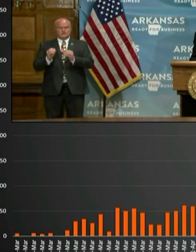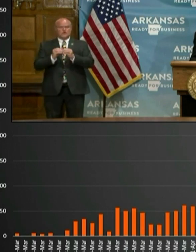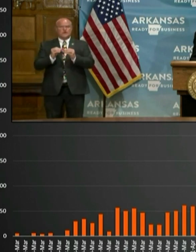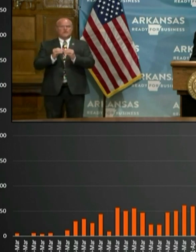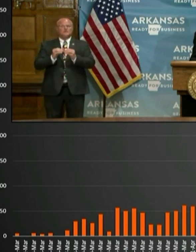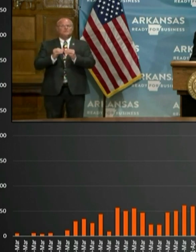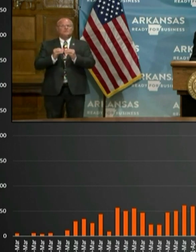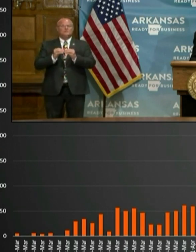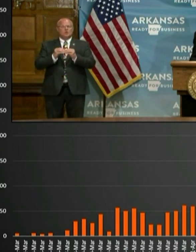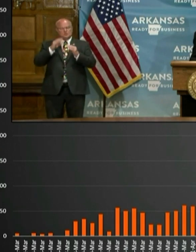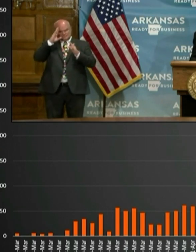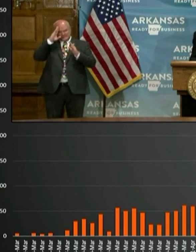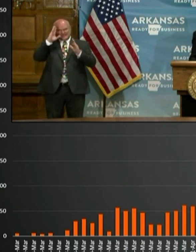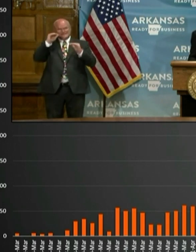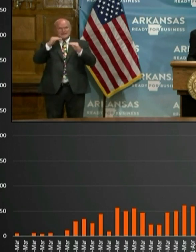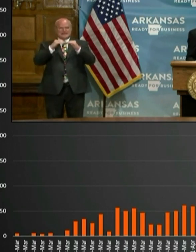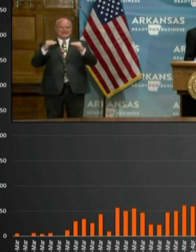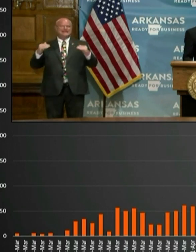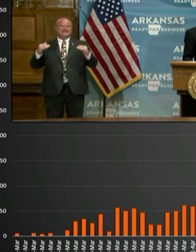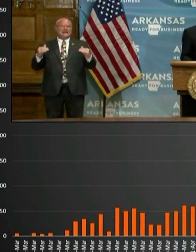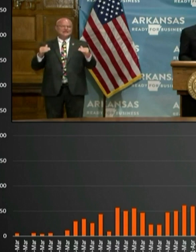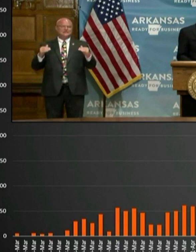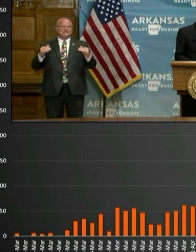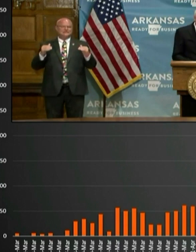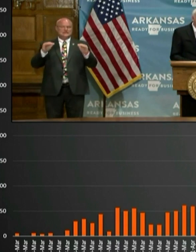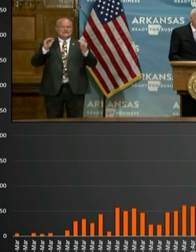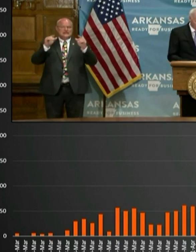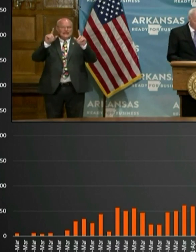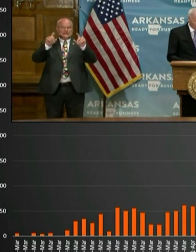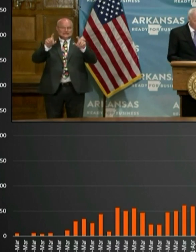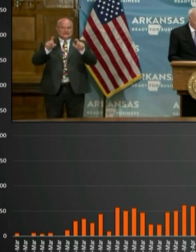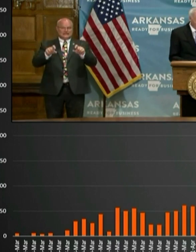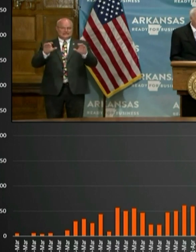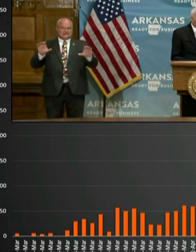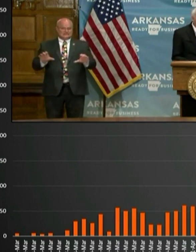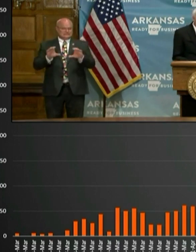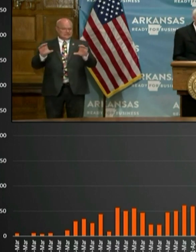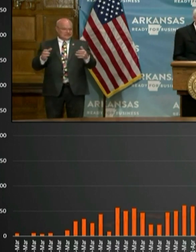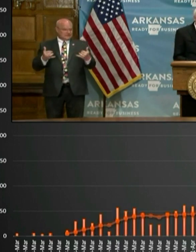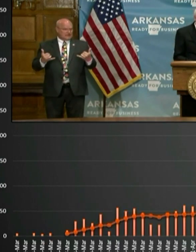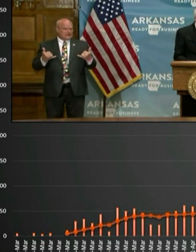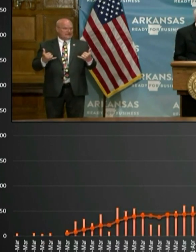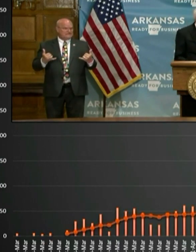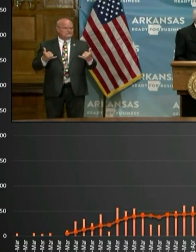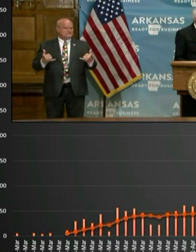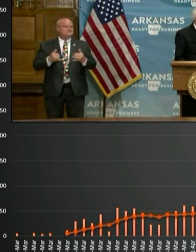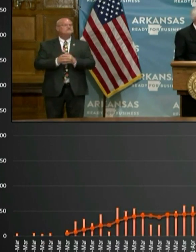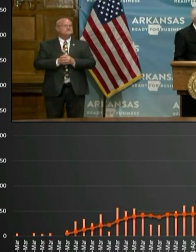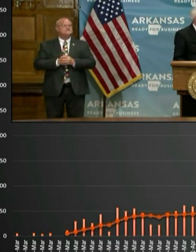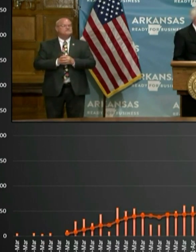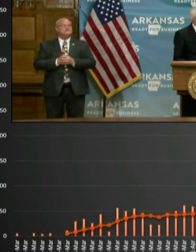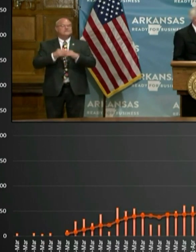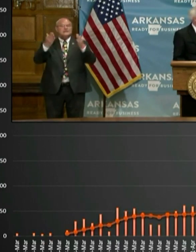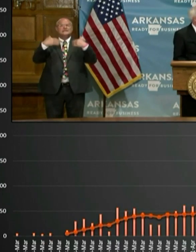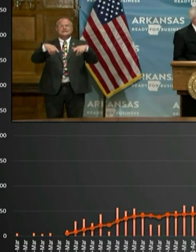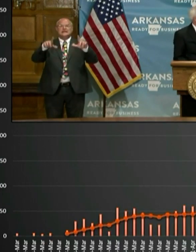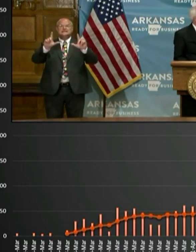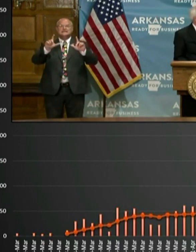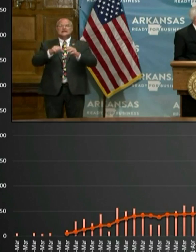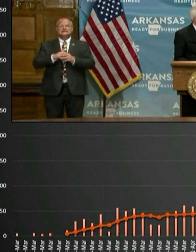more expected level in light of the testing that is being done. The next